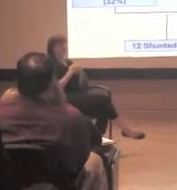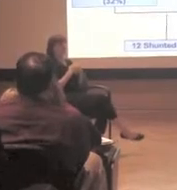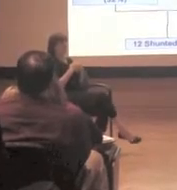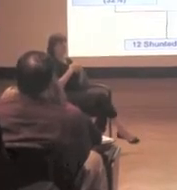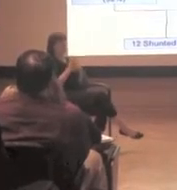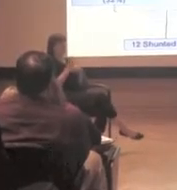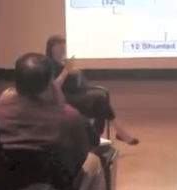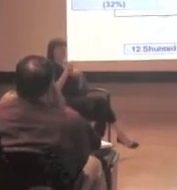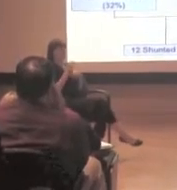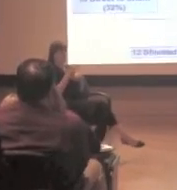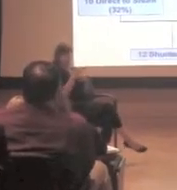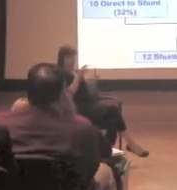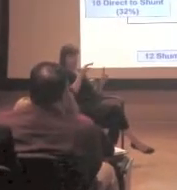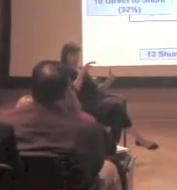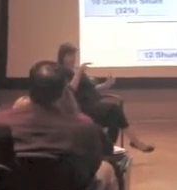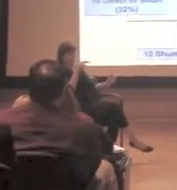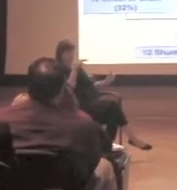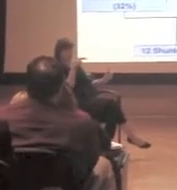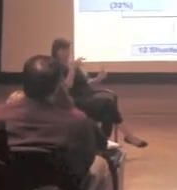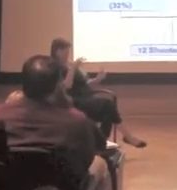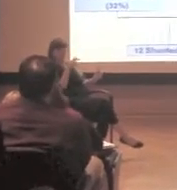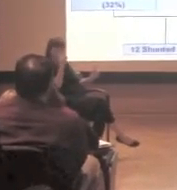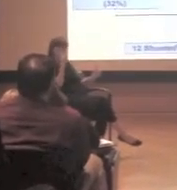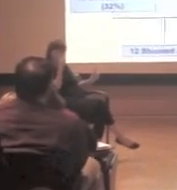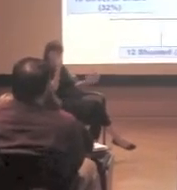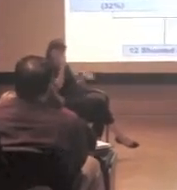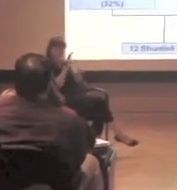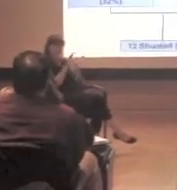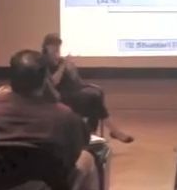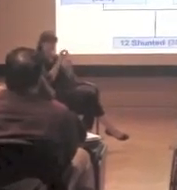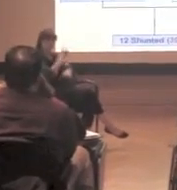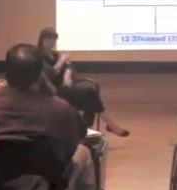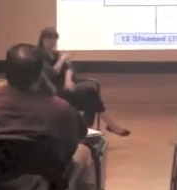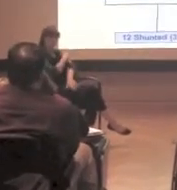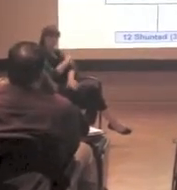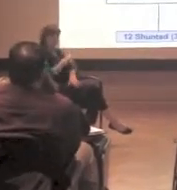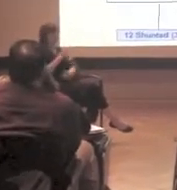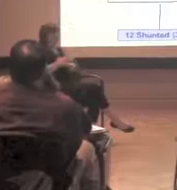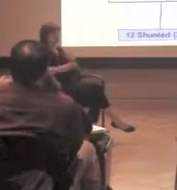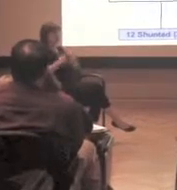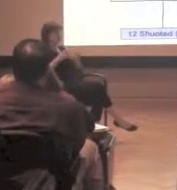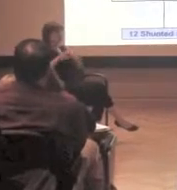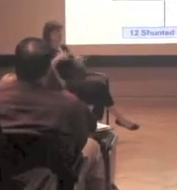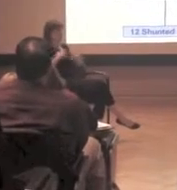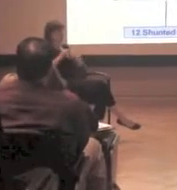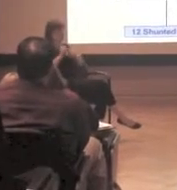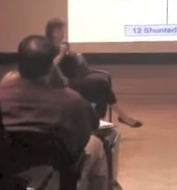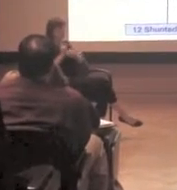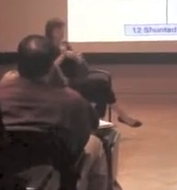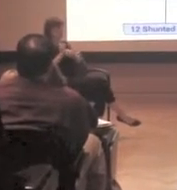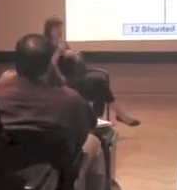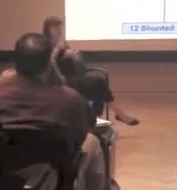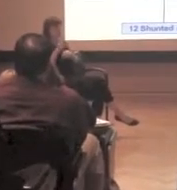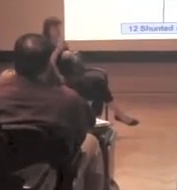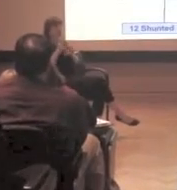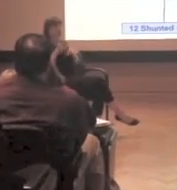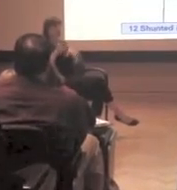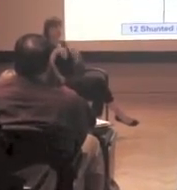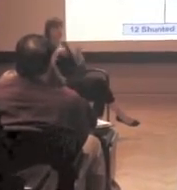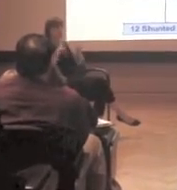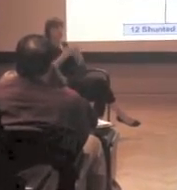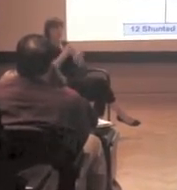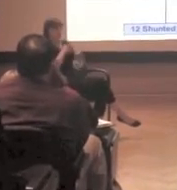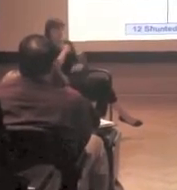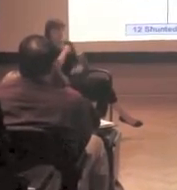So just to give you some perspective, that doesn't sound like a lot of patients. The year I did my fellowship, only 7 children were born in